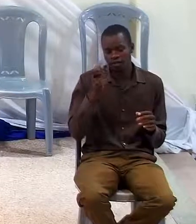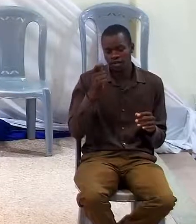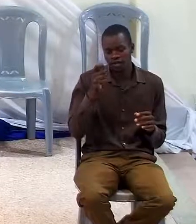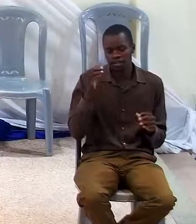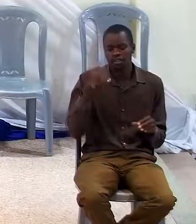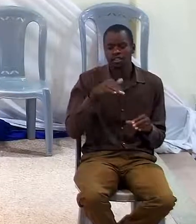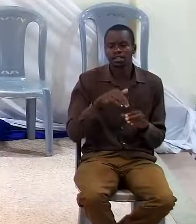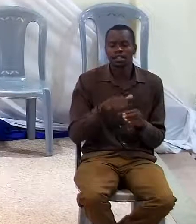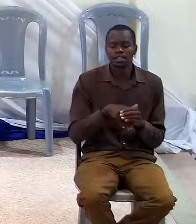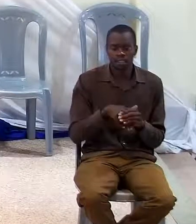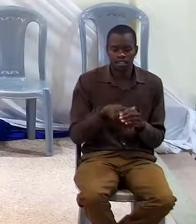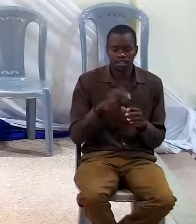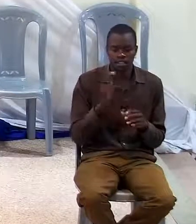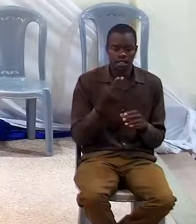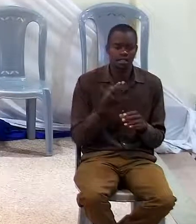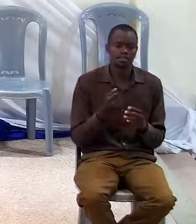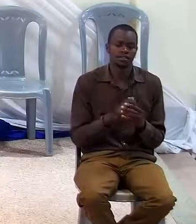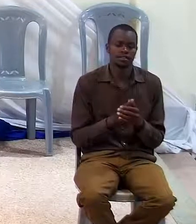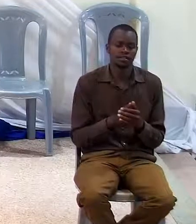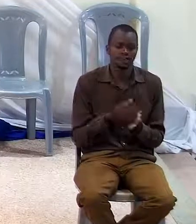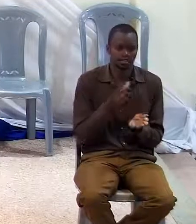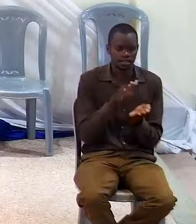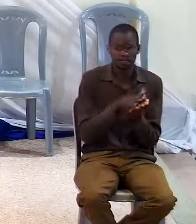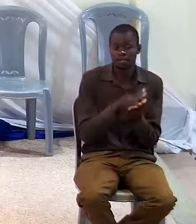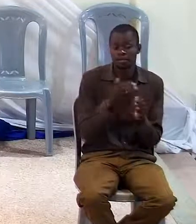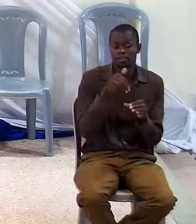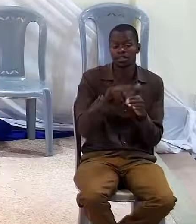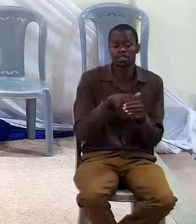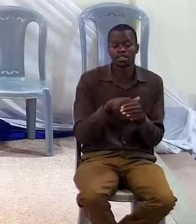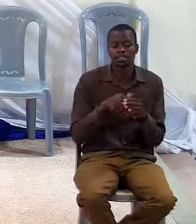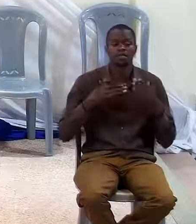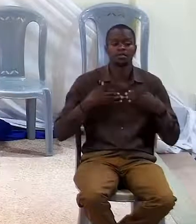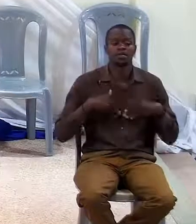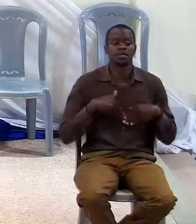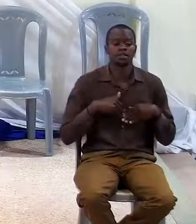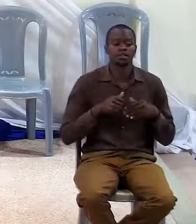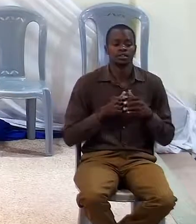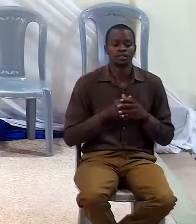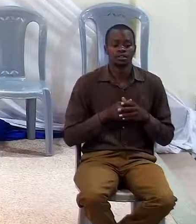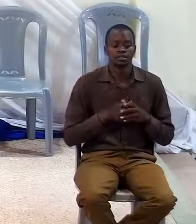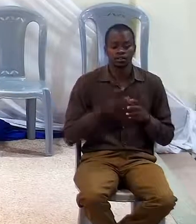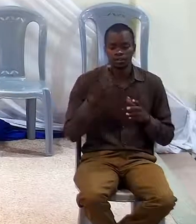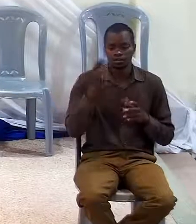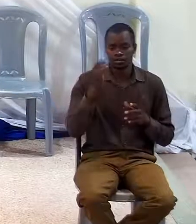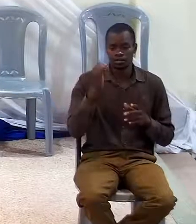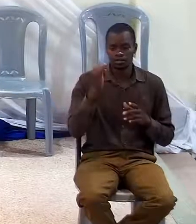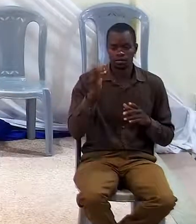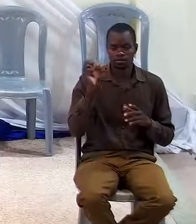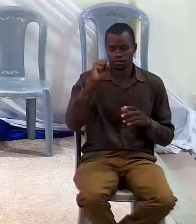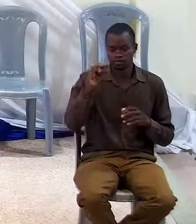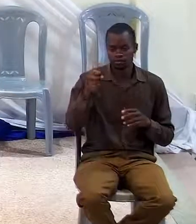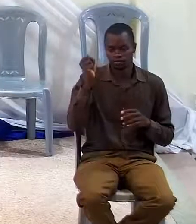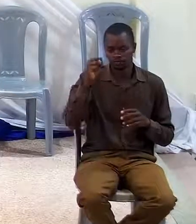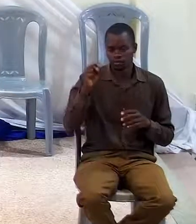stored in the body tissues, the adipose tissues. It directs it